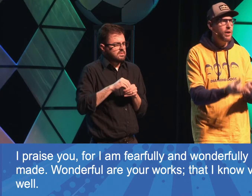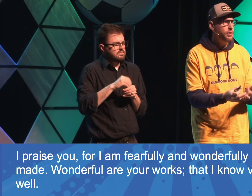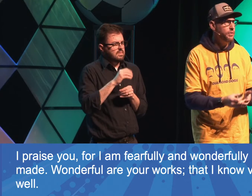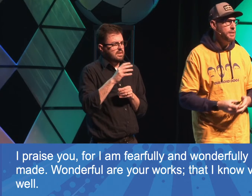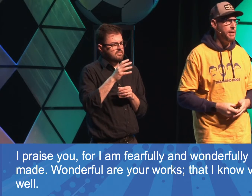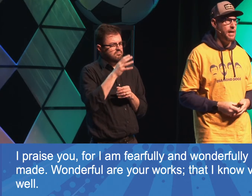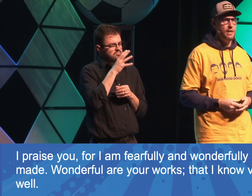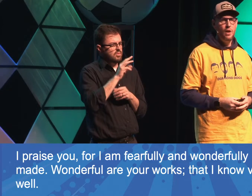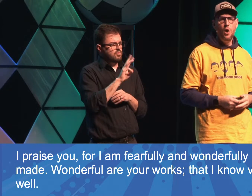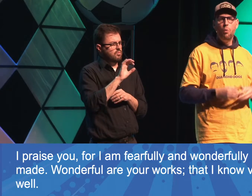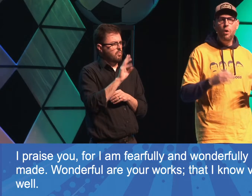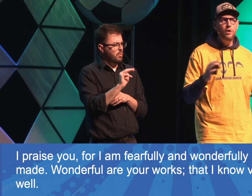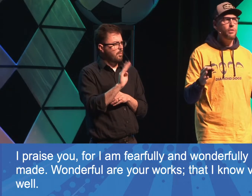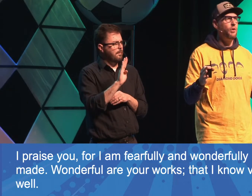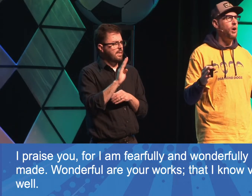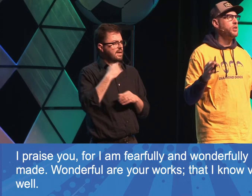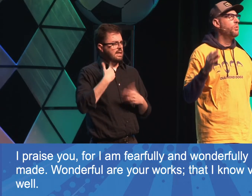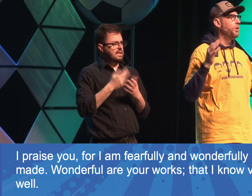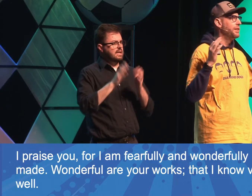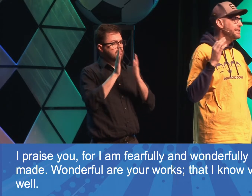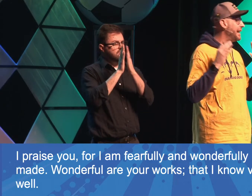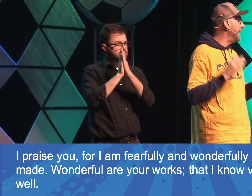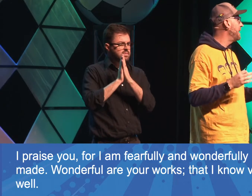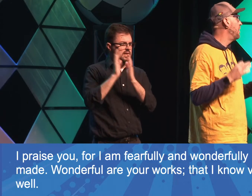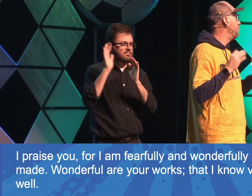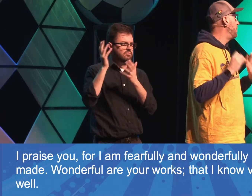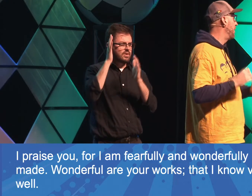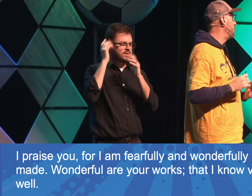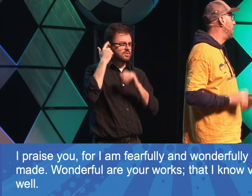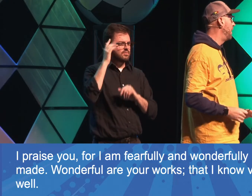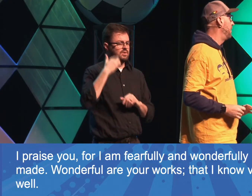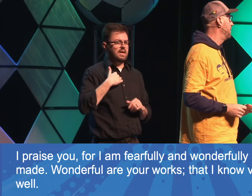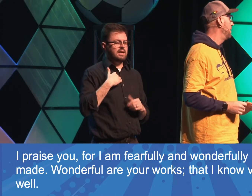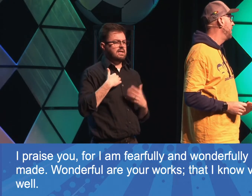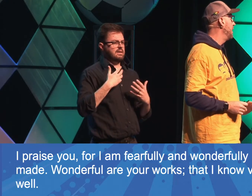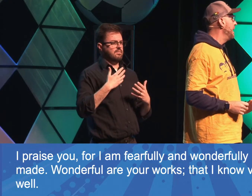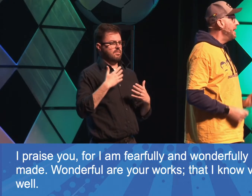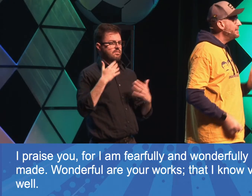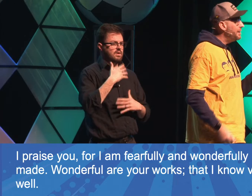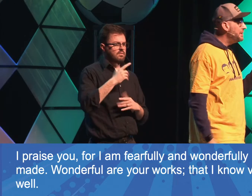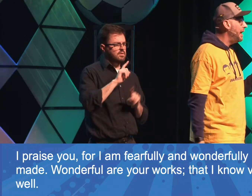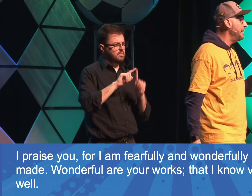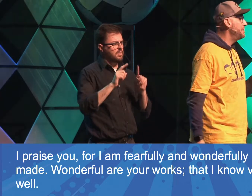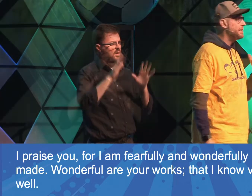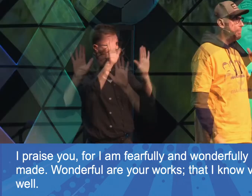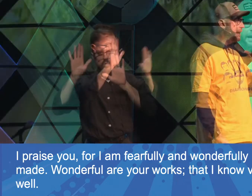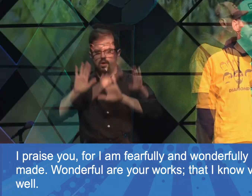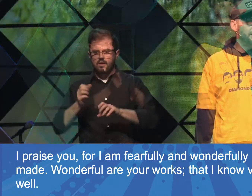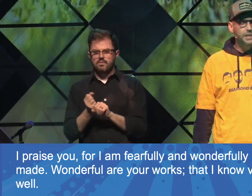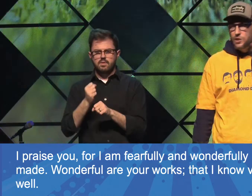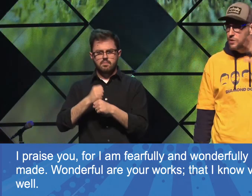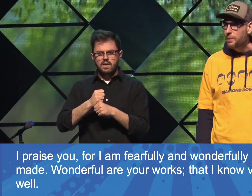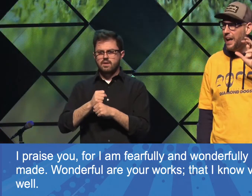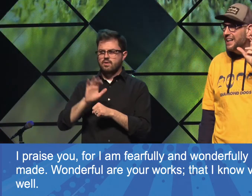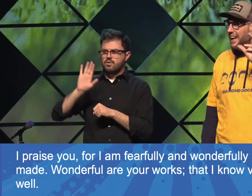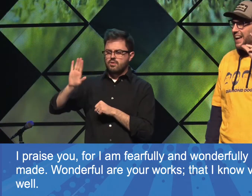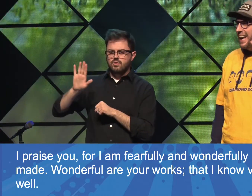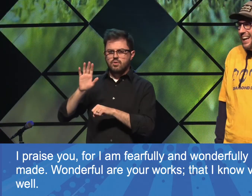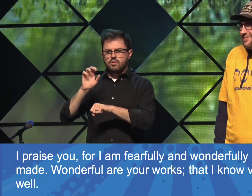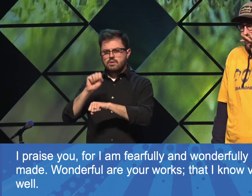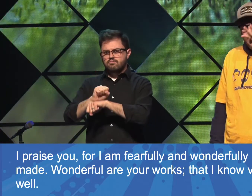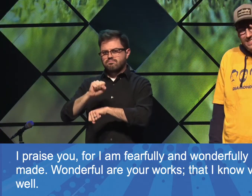and wonderfully made. Wonderful are your works that I know very well." And sometimes this passage gets used, but